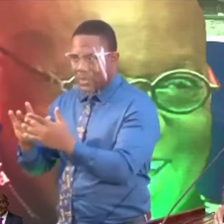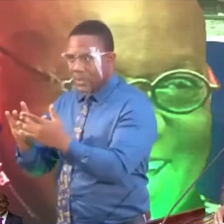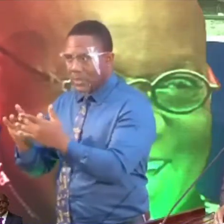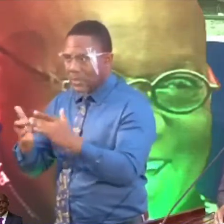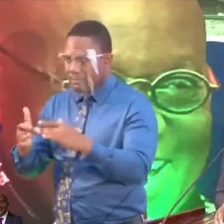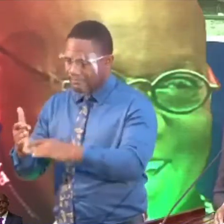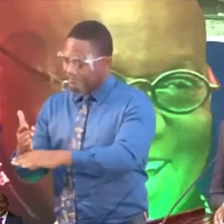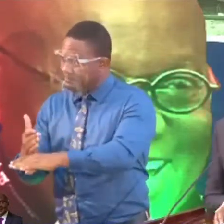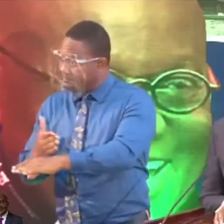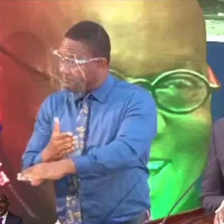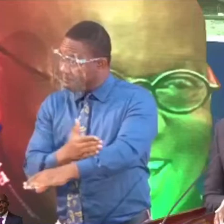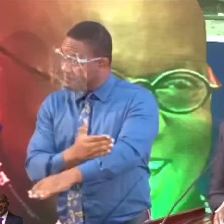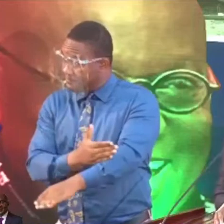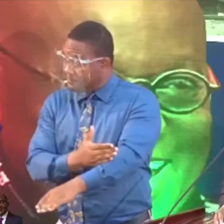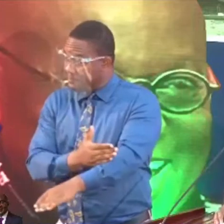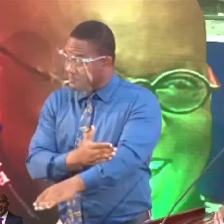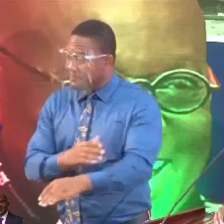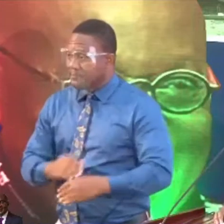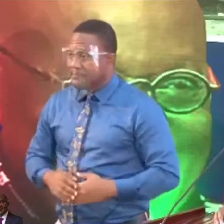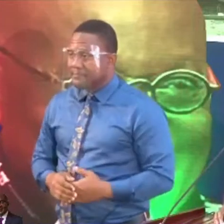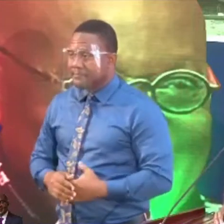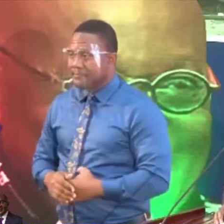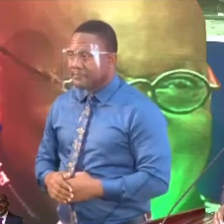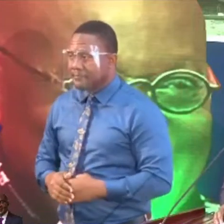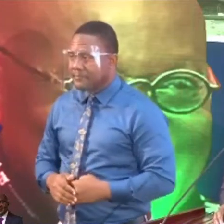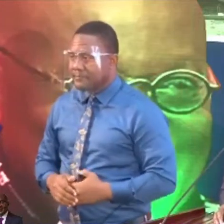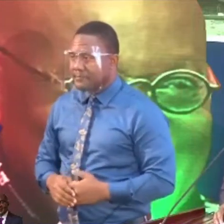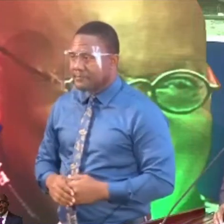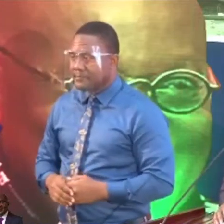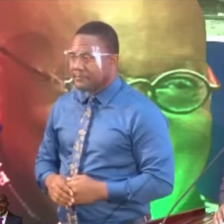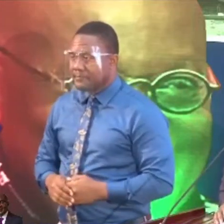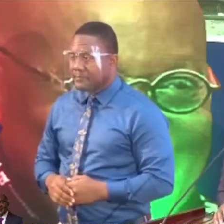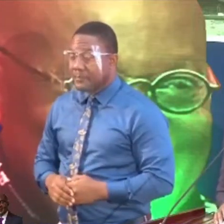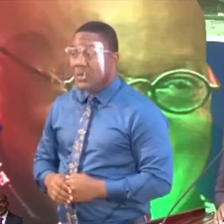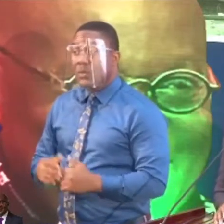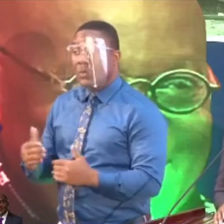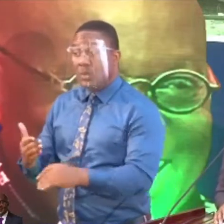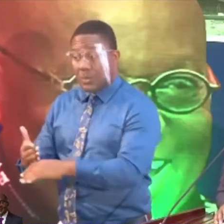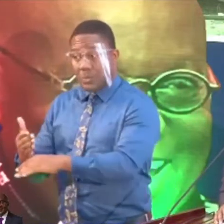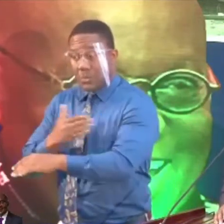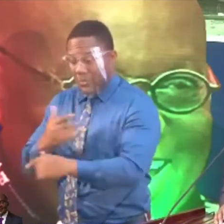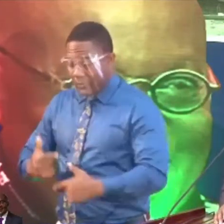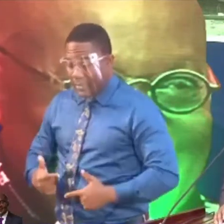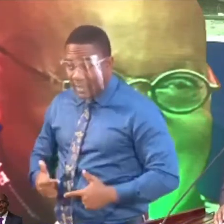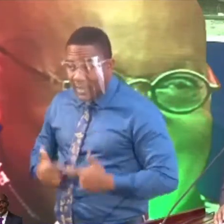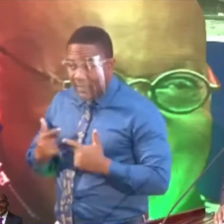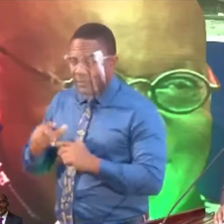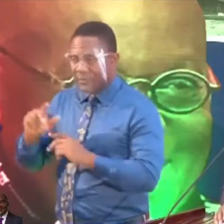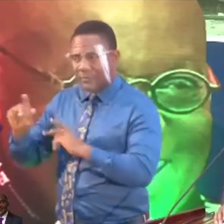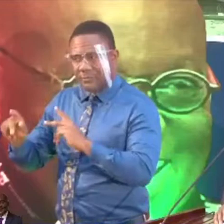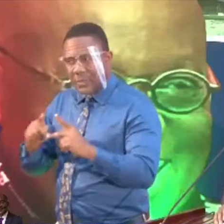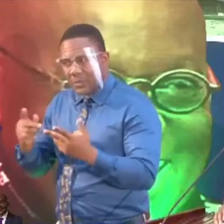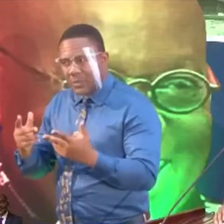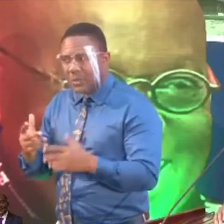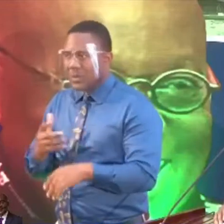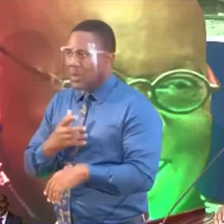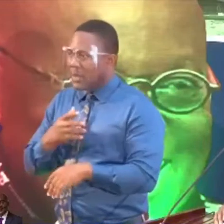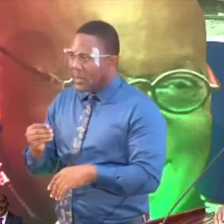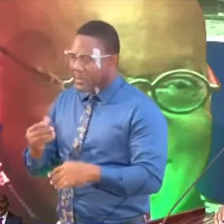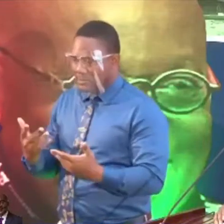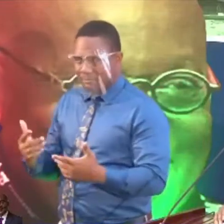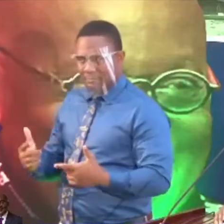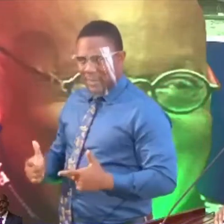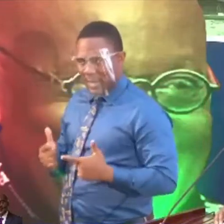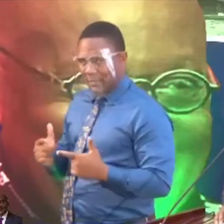the country and to enhance economic activities of citizens to improve access to and living conditions of